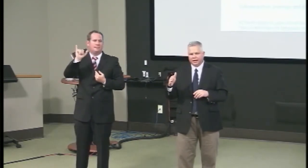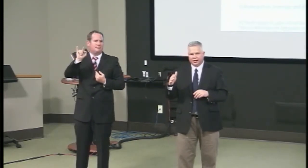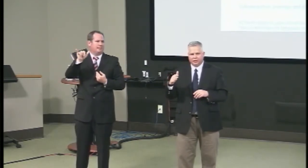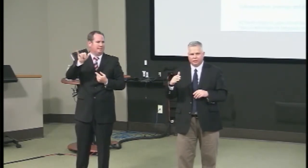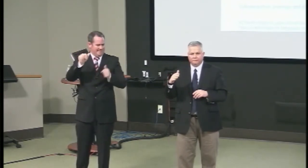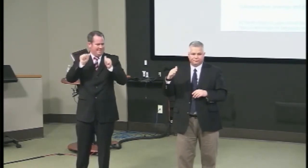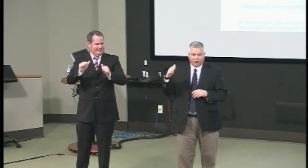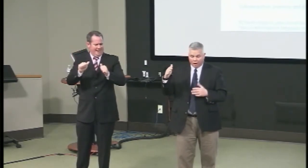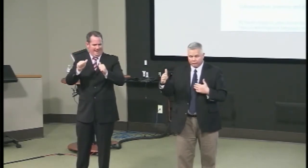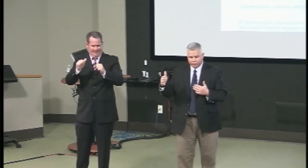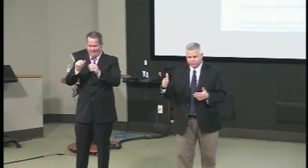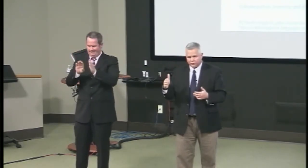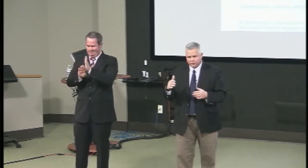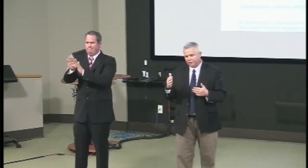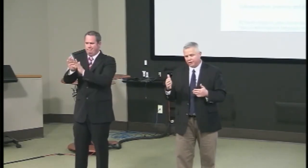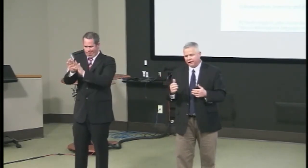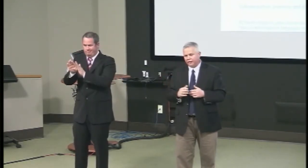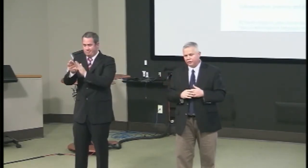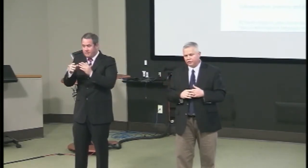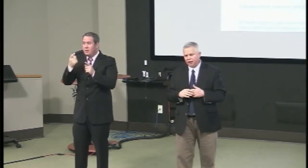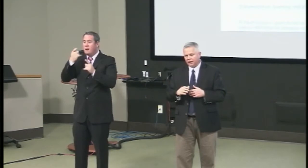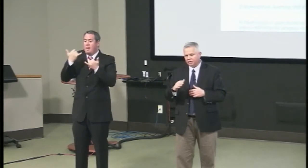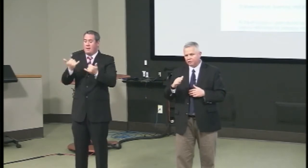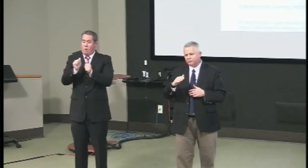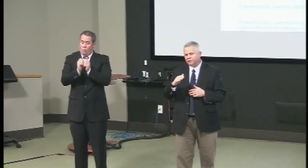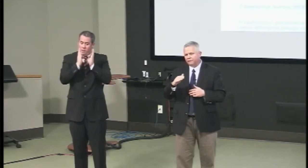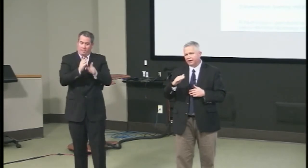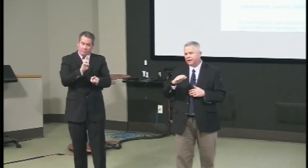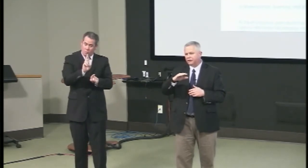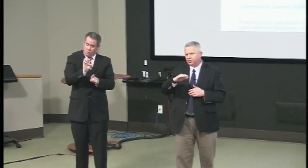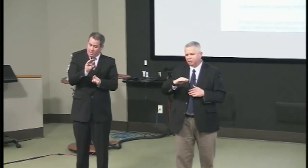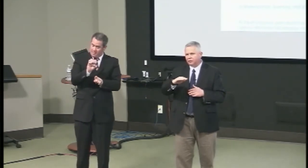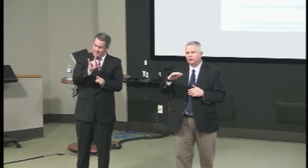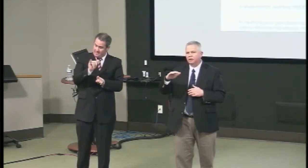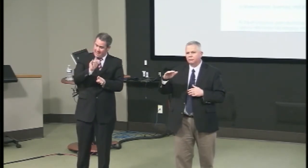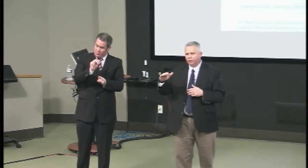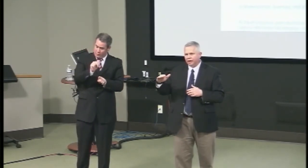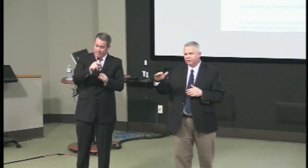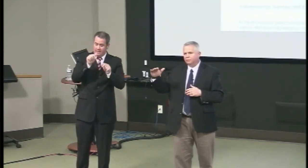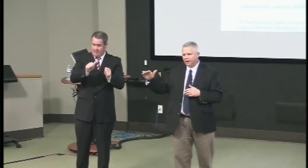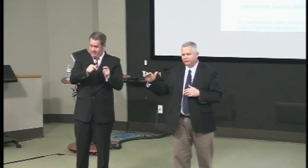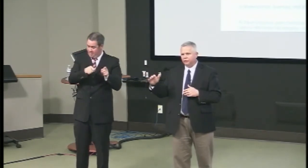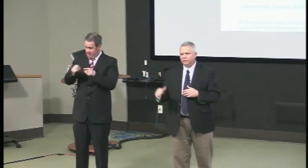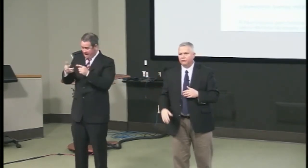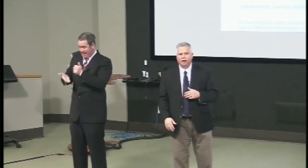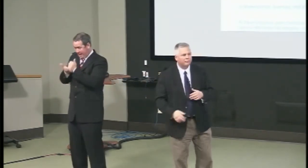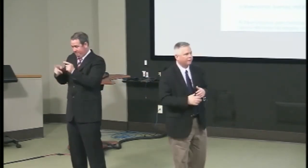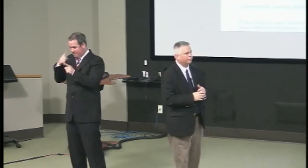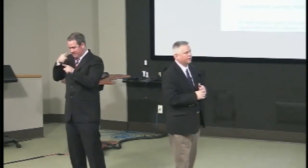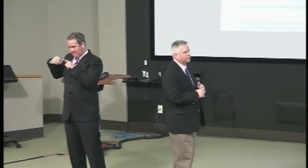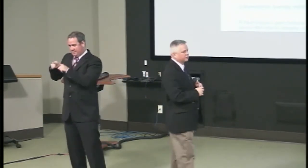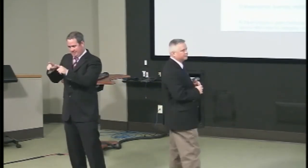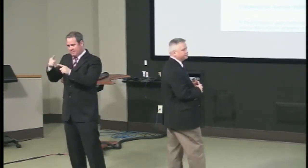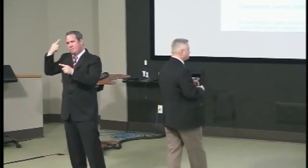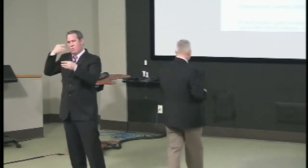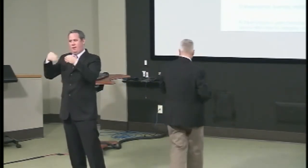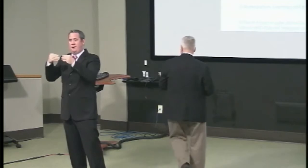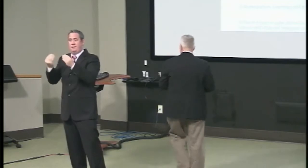steps in our research and others in terms of getting at gene, brain, behavior